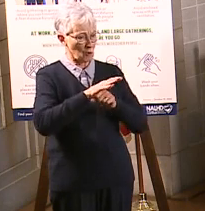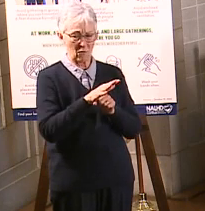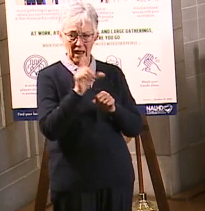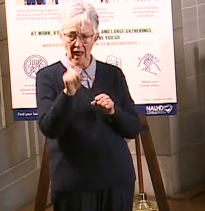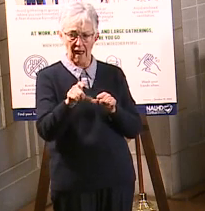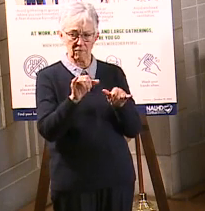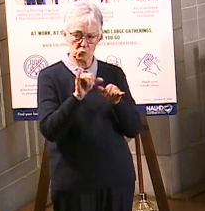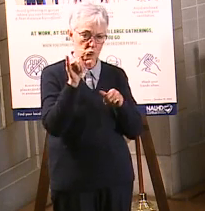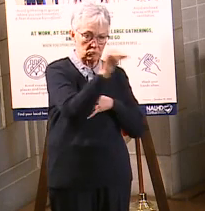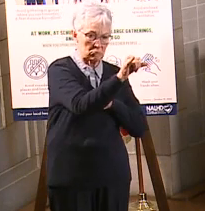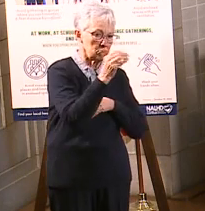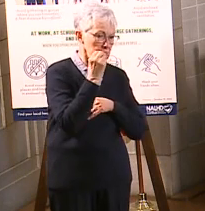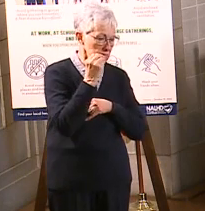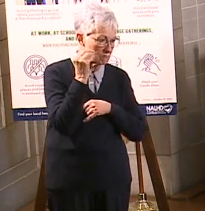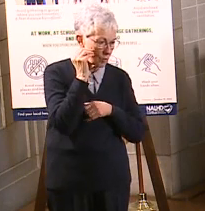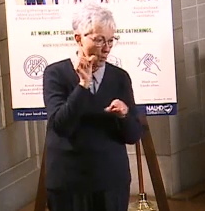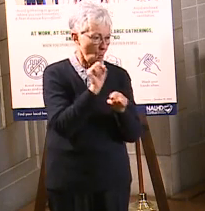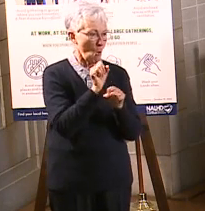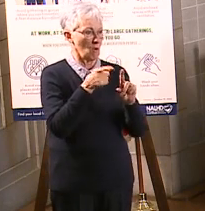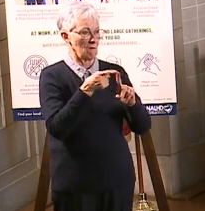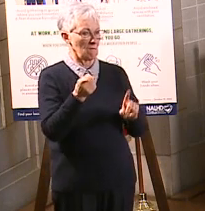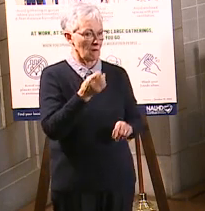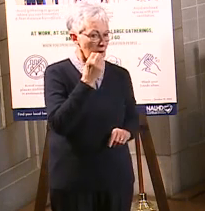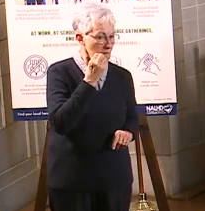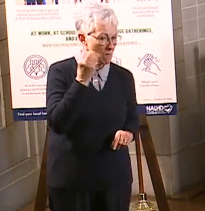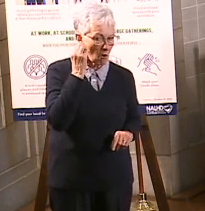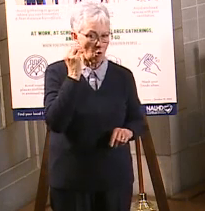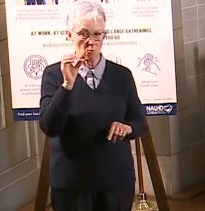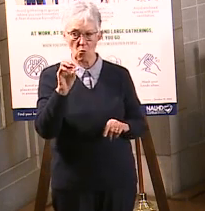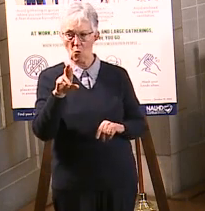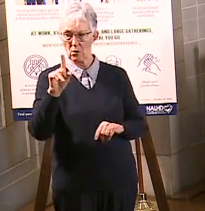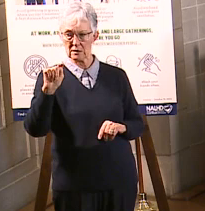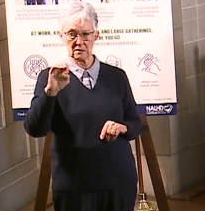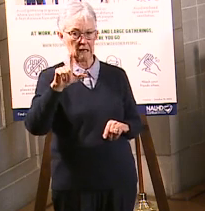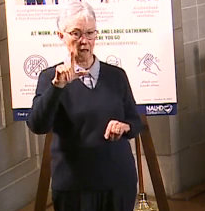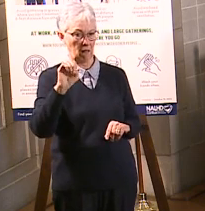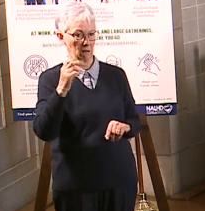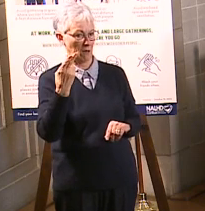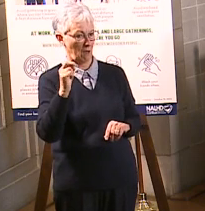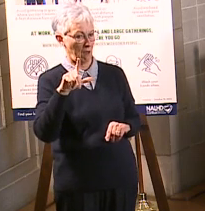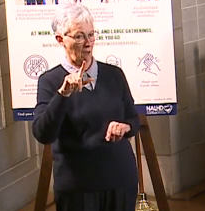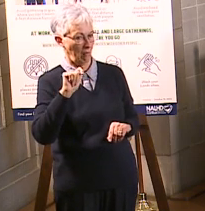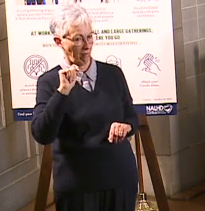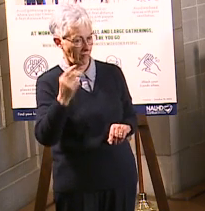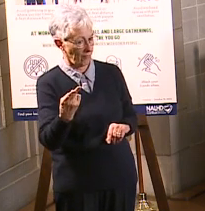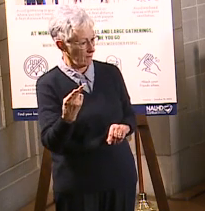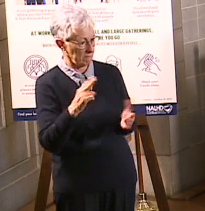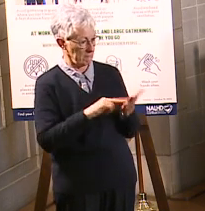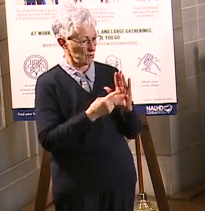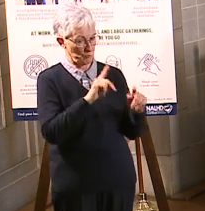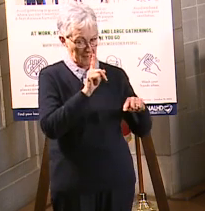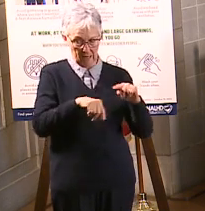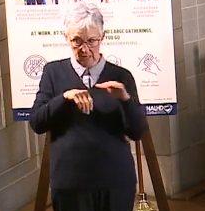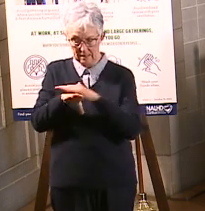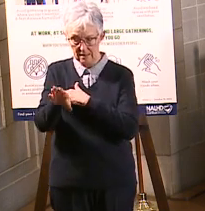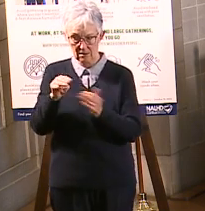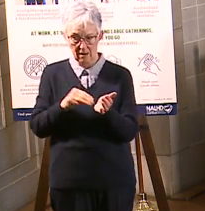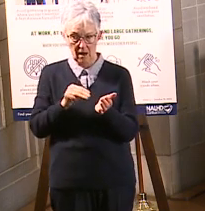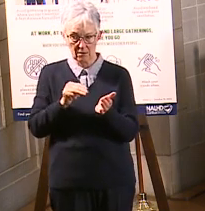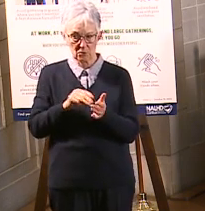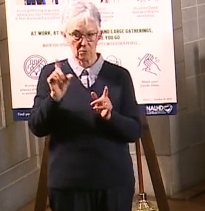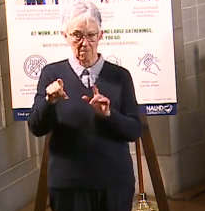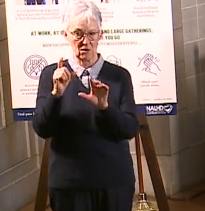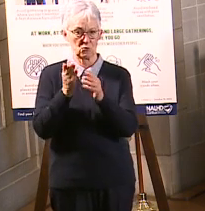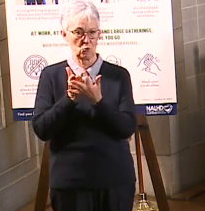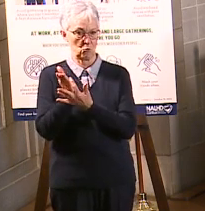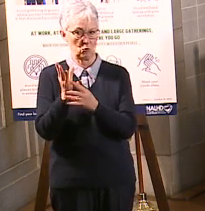or telehealth or name any of the other really important functions that broadband access serves for our small towns and